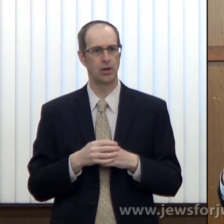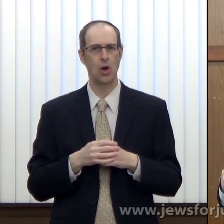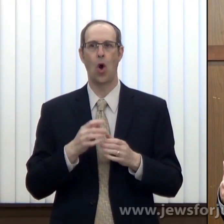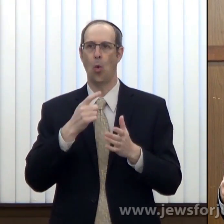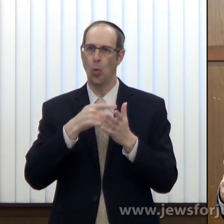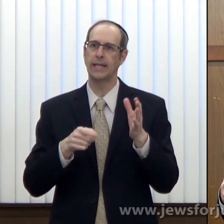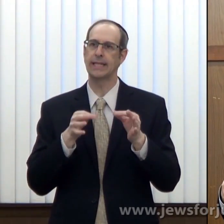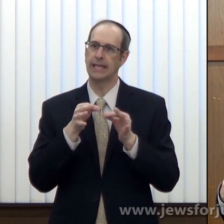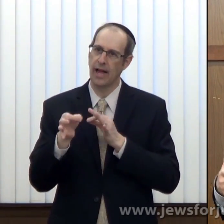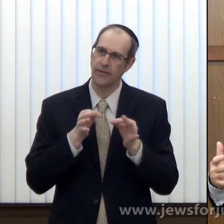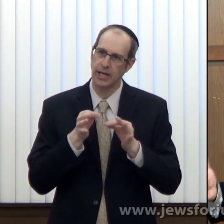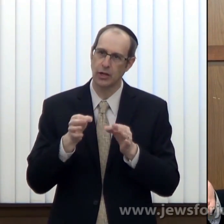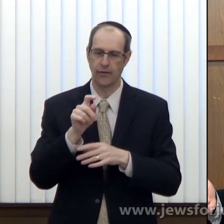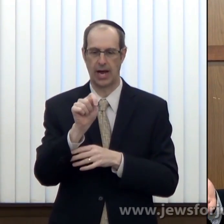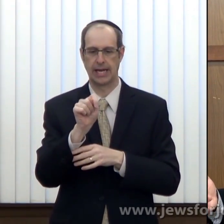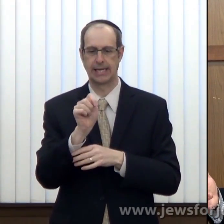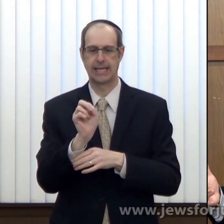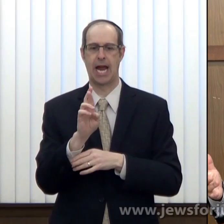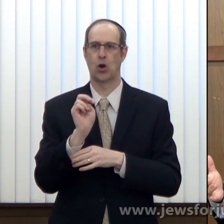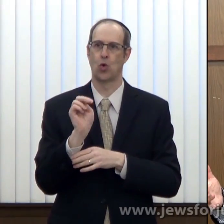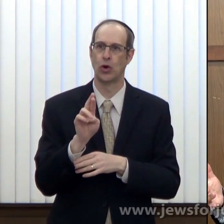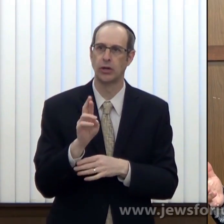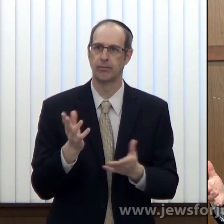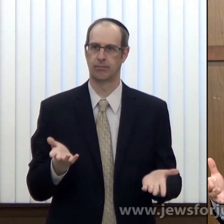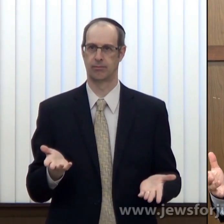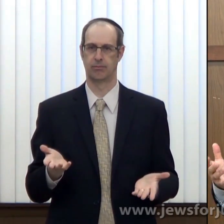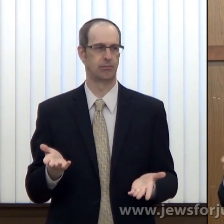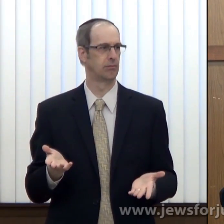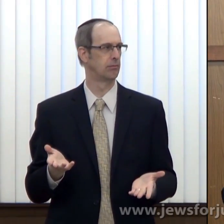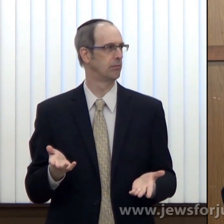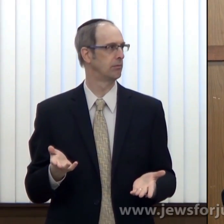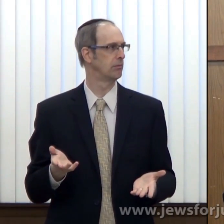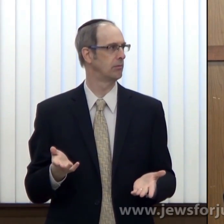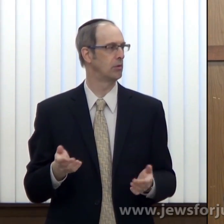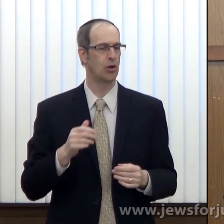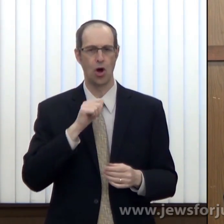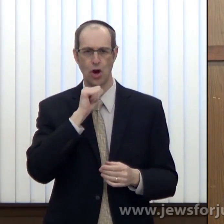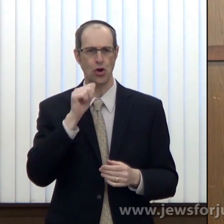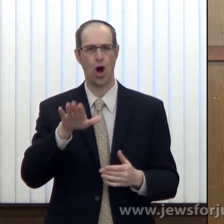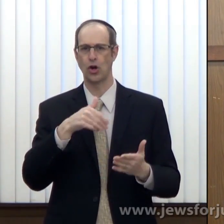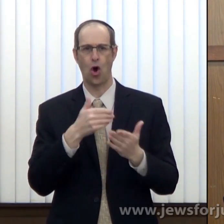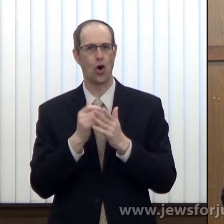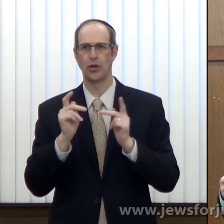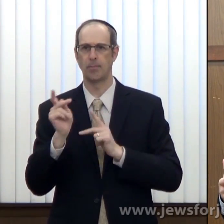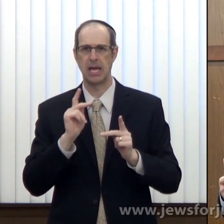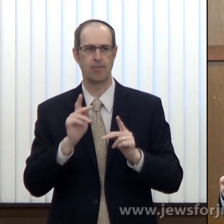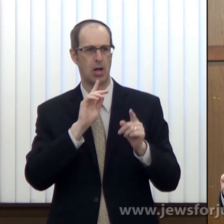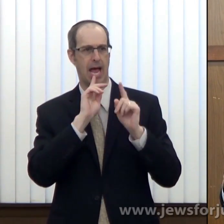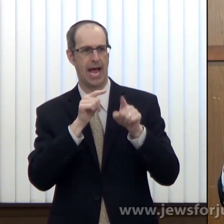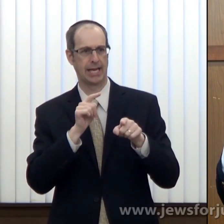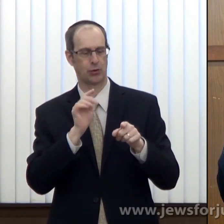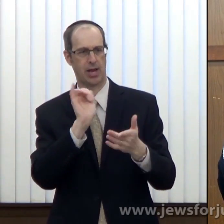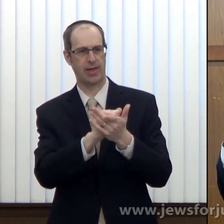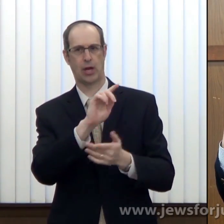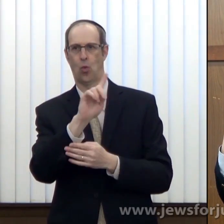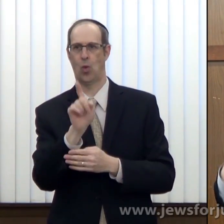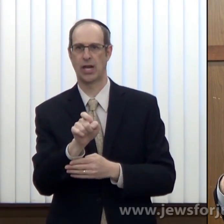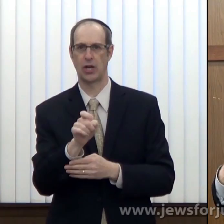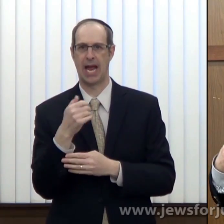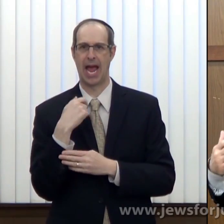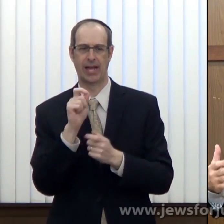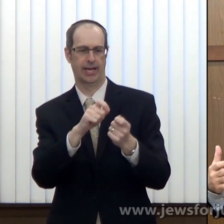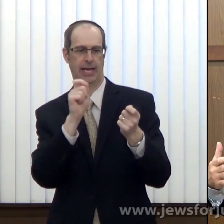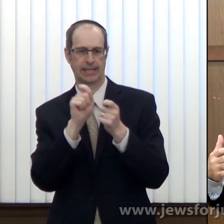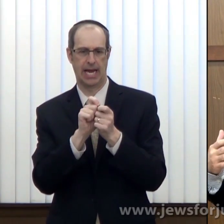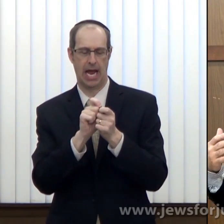the definition of terror? Obviously, not all of the people answering this question had the